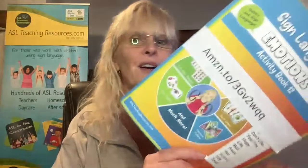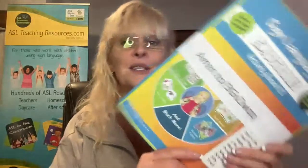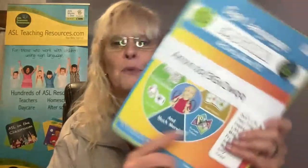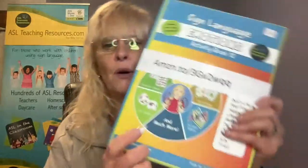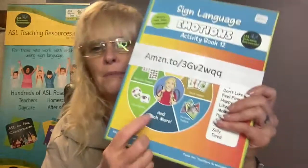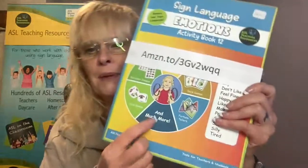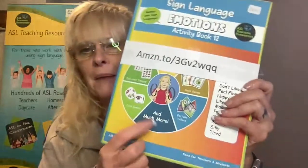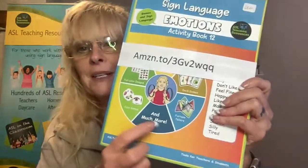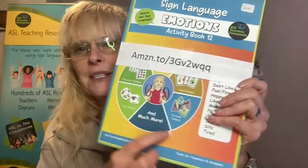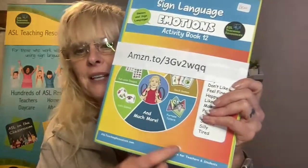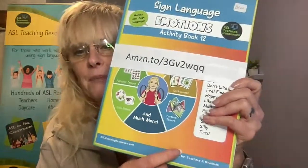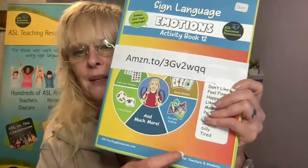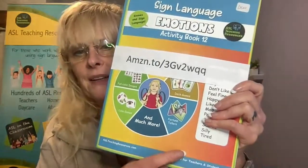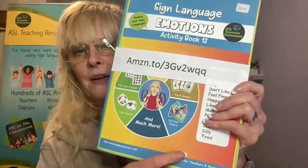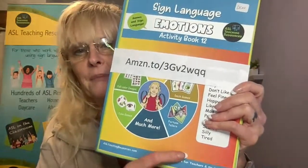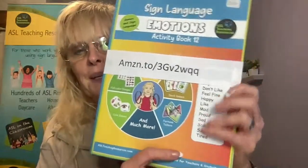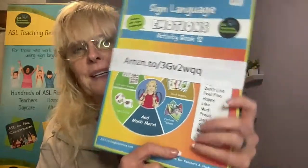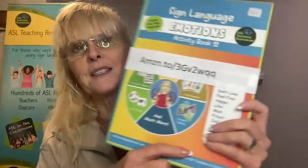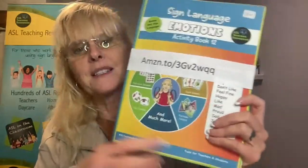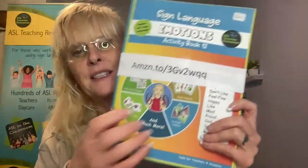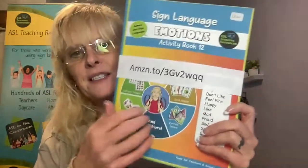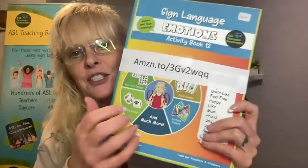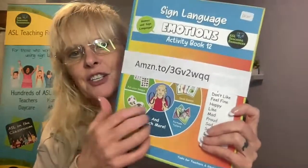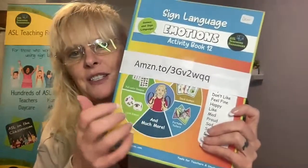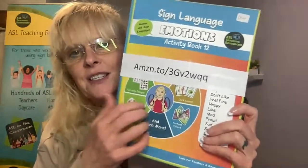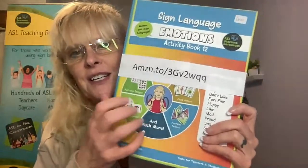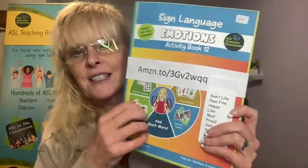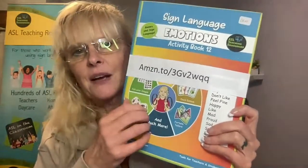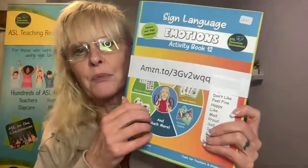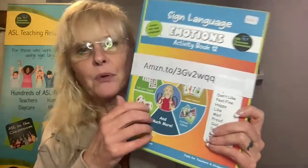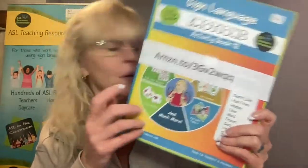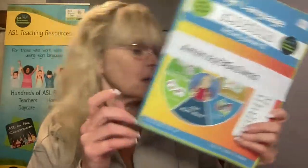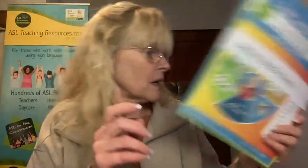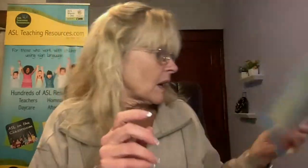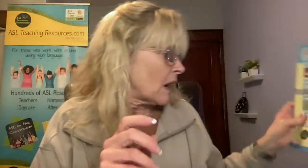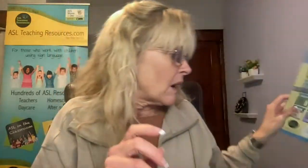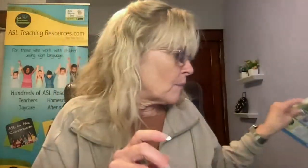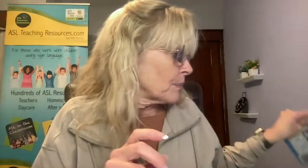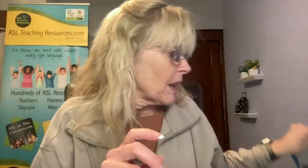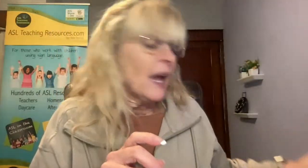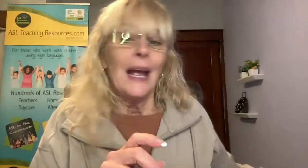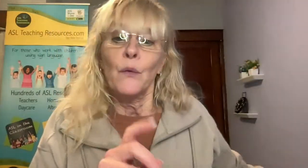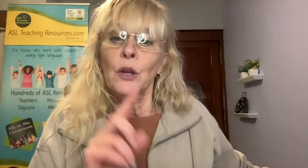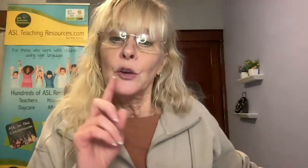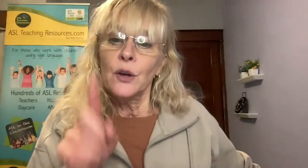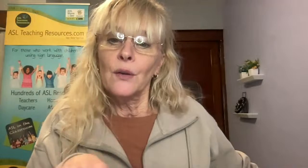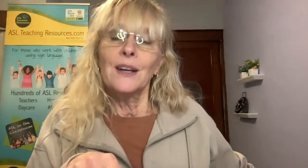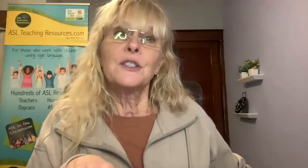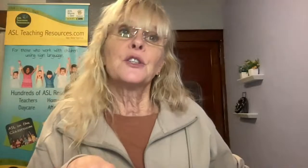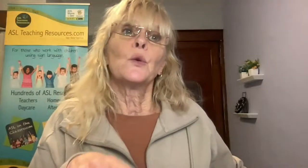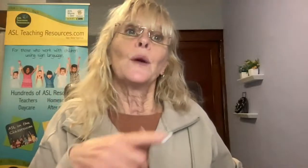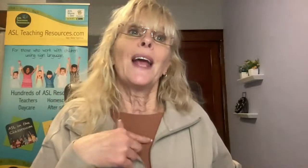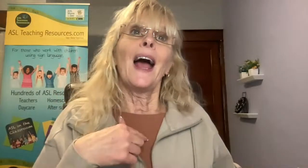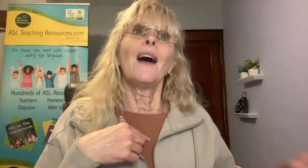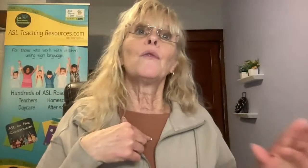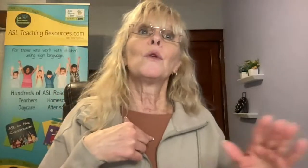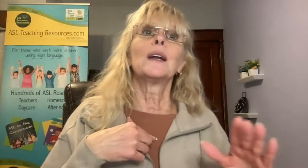is more, but I'm going to stop right there because this is just an example. When you go there too, we have one of